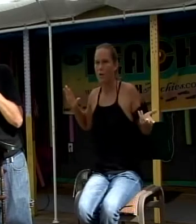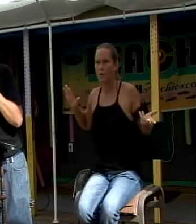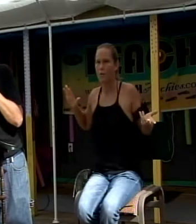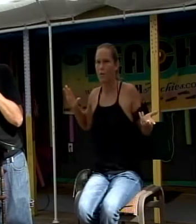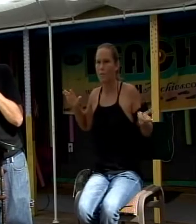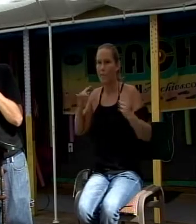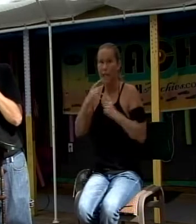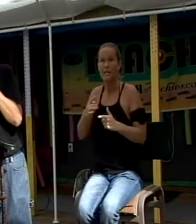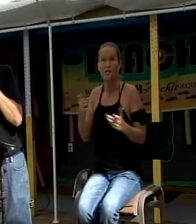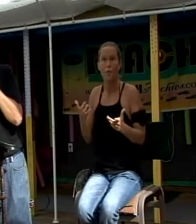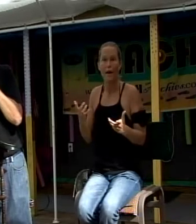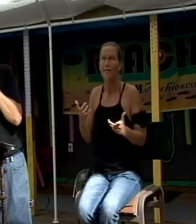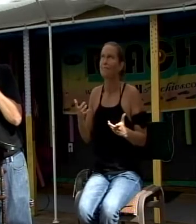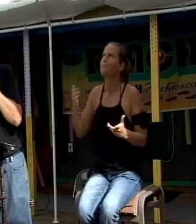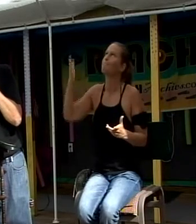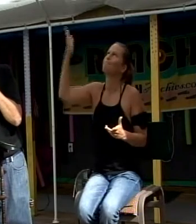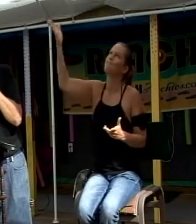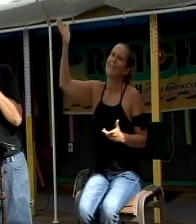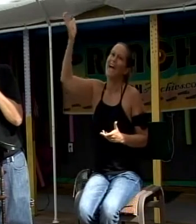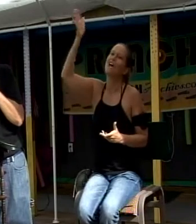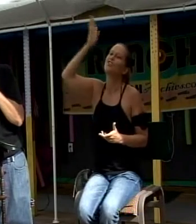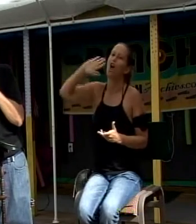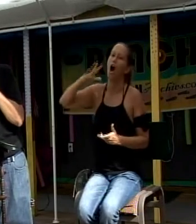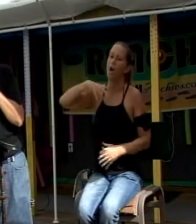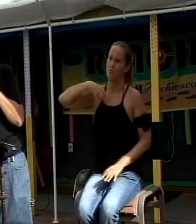Wow. Can't be that easy.